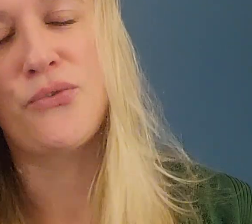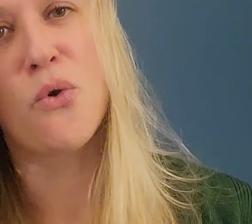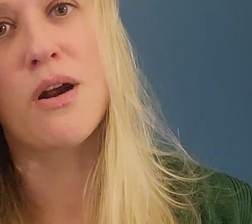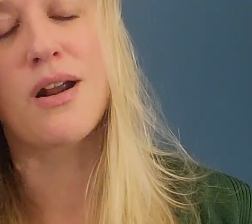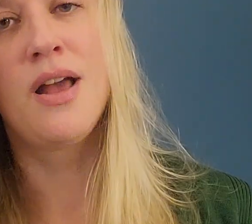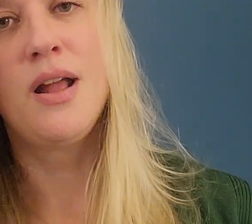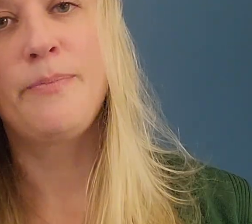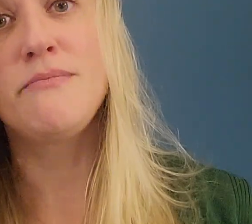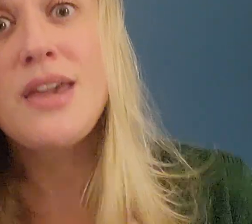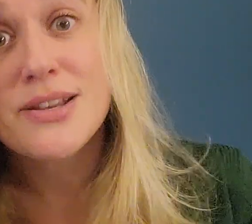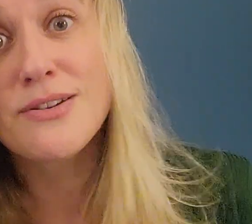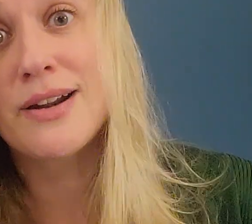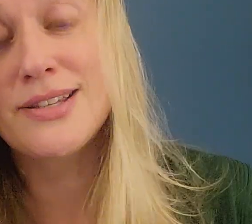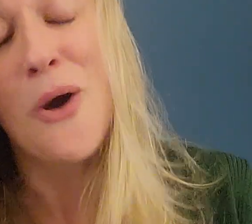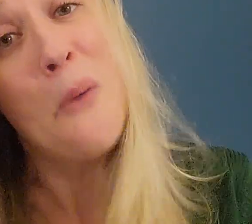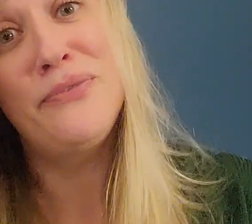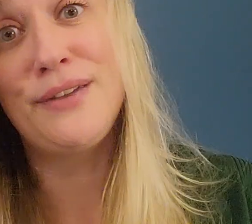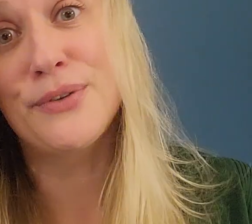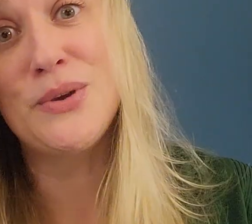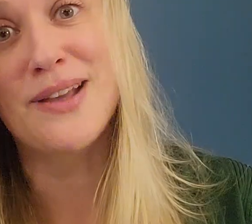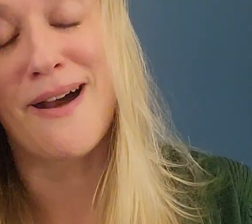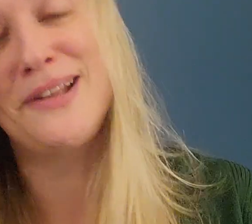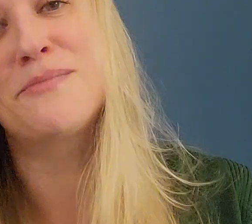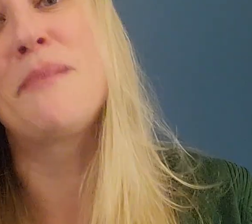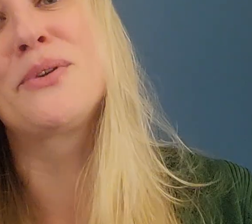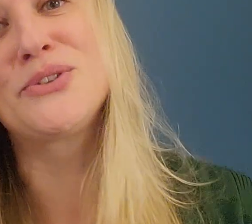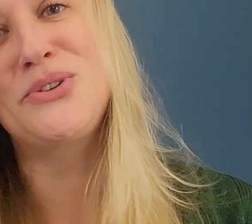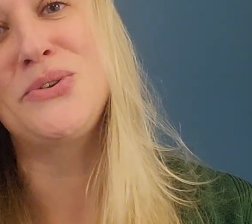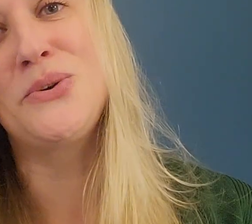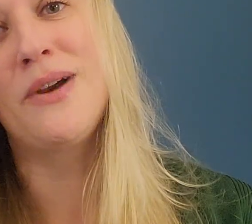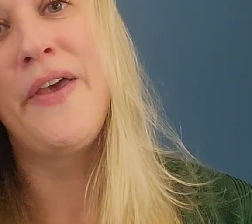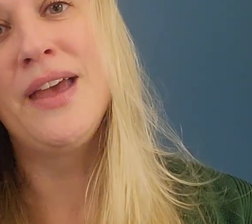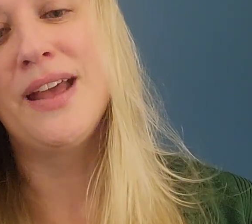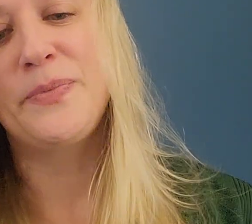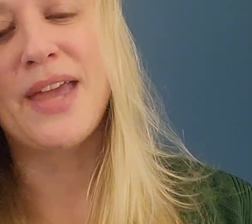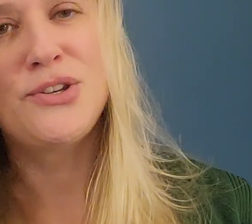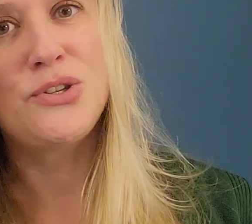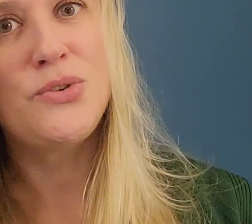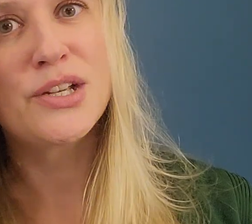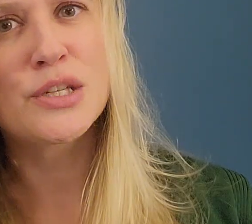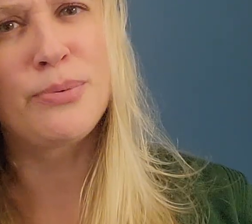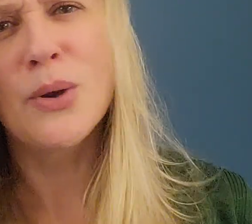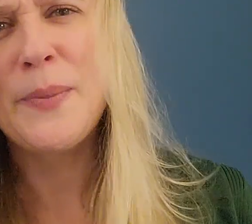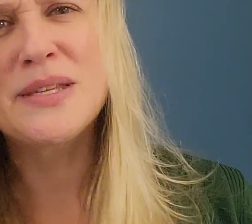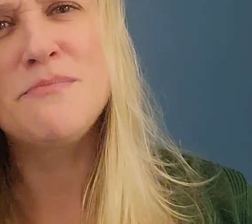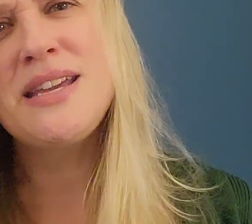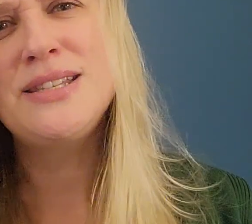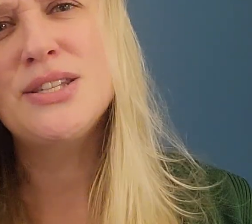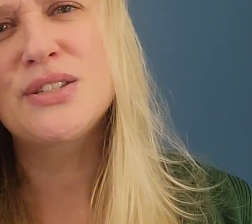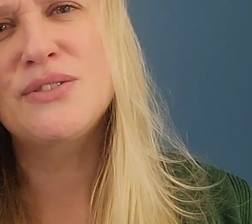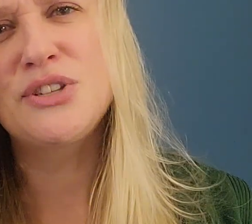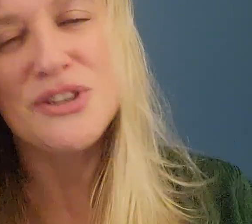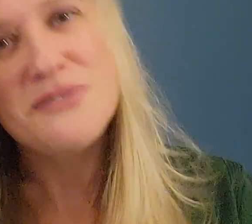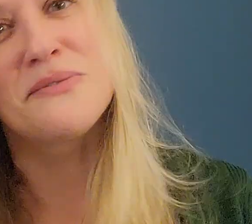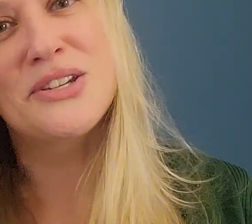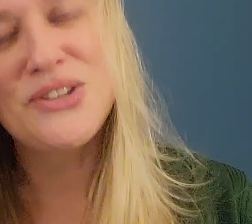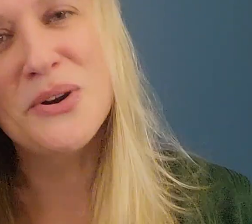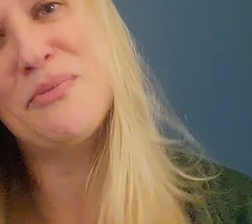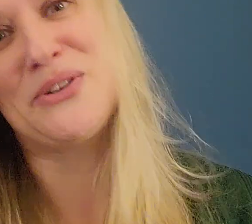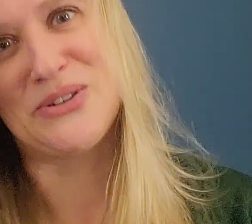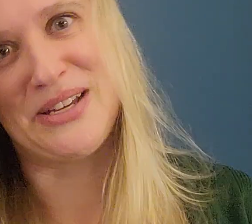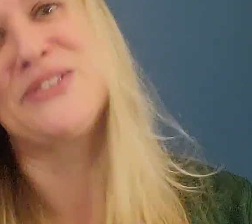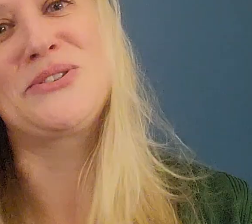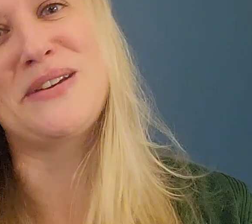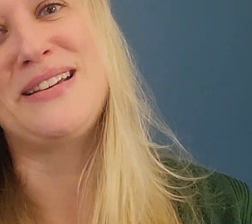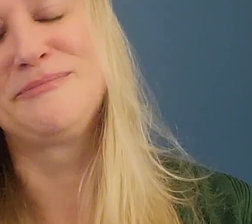well for me as an artist and hopefully for you as audience members to get to explore what this means to you and to